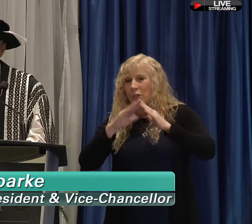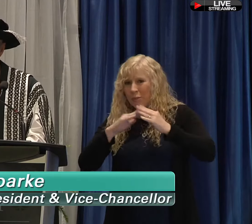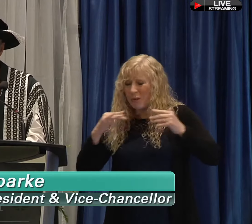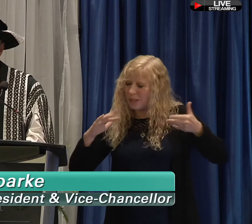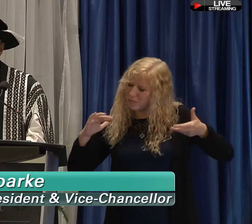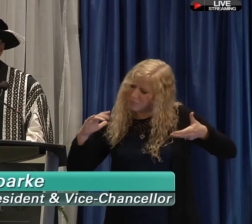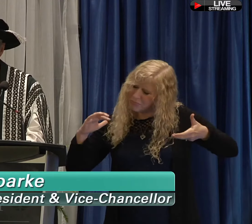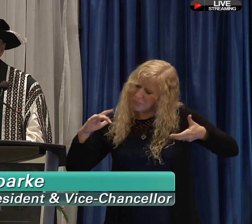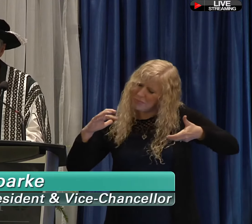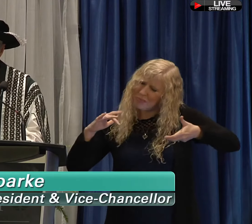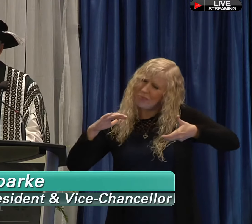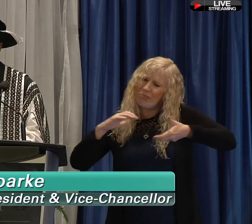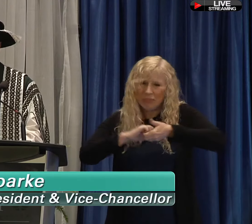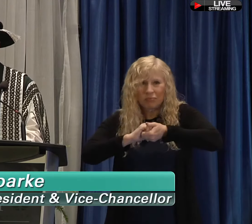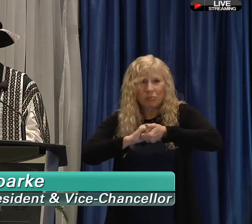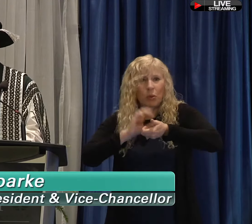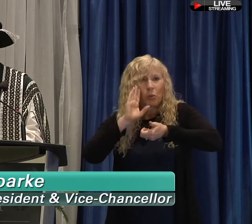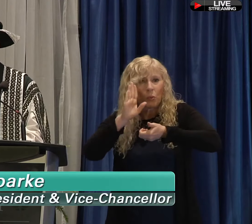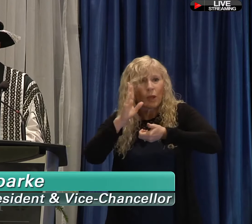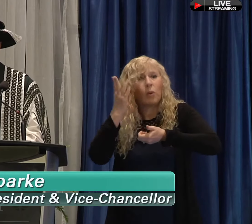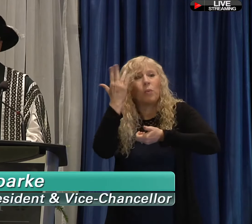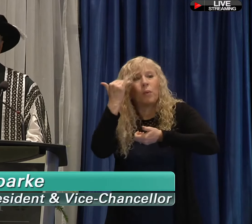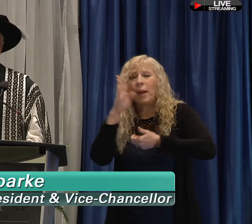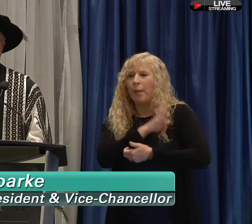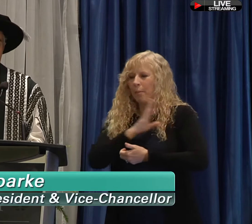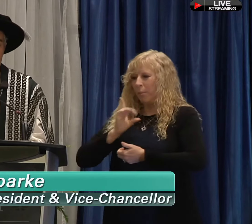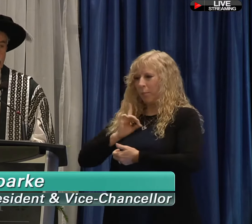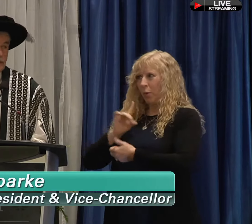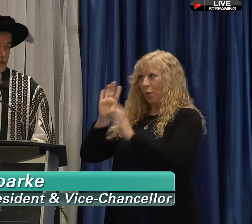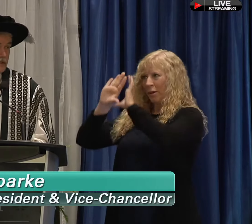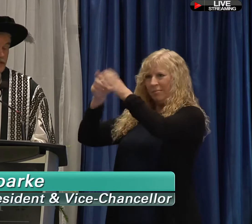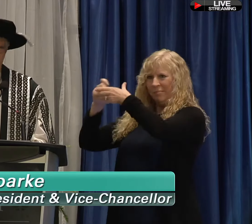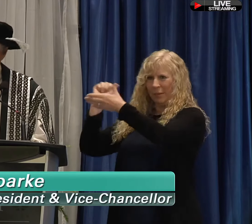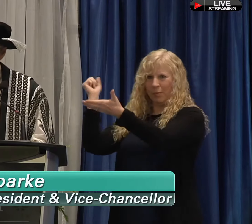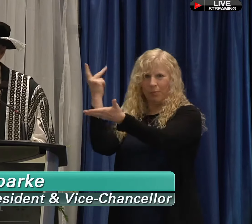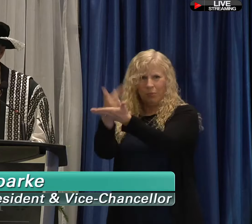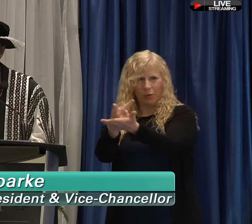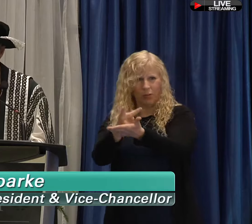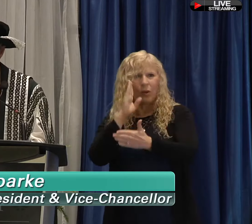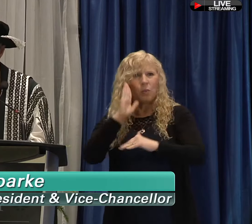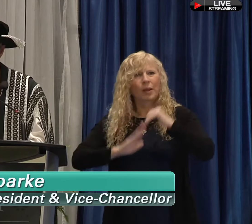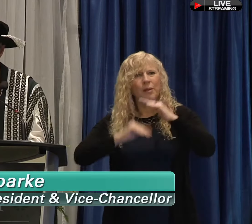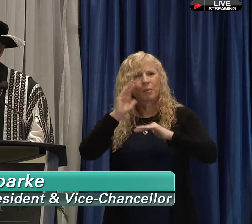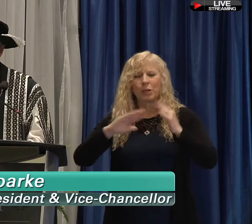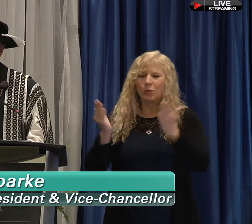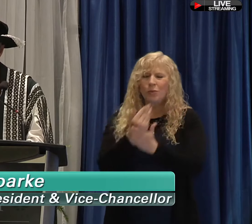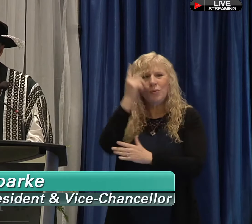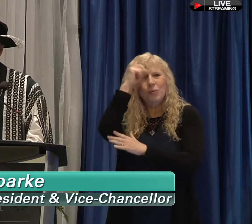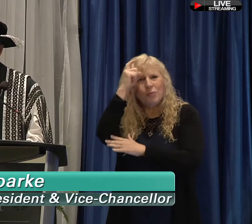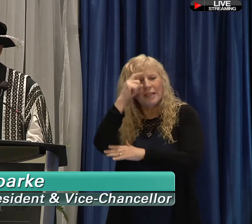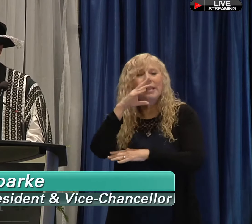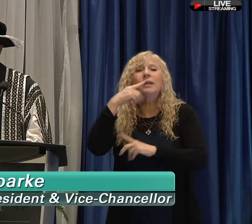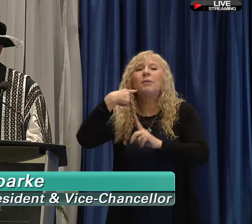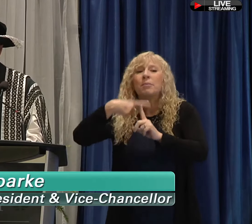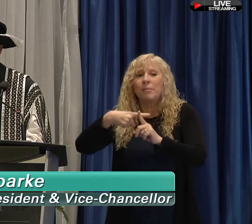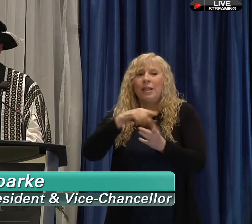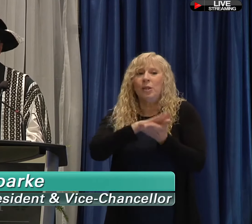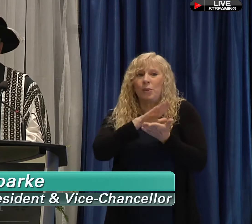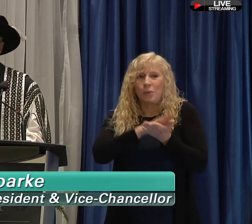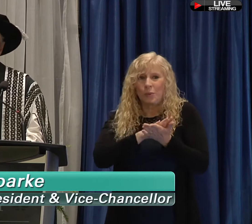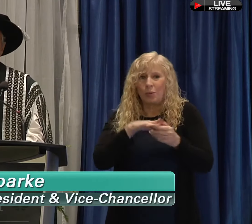years, thanks to a board-approved plan to build a new residence and academic space at the Durham